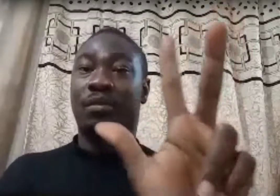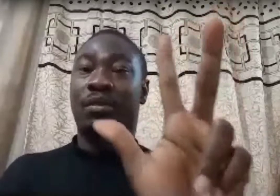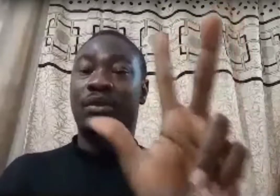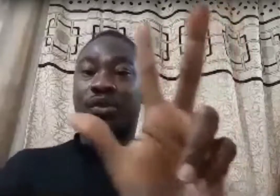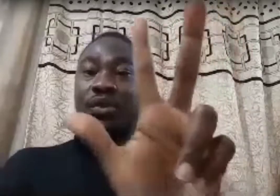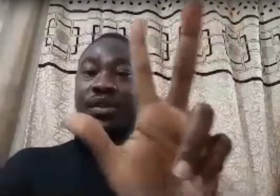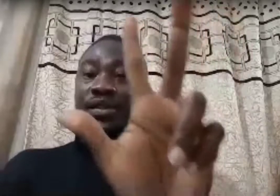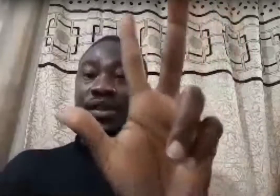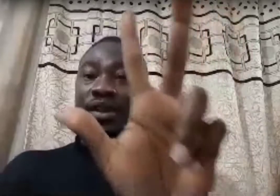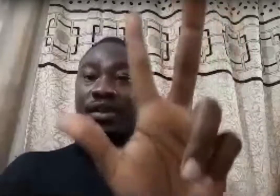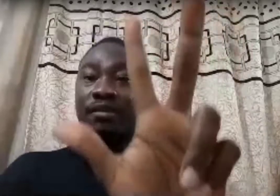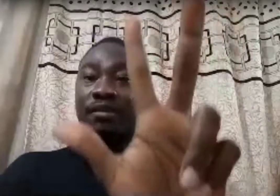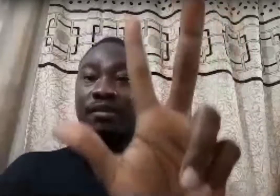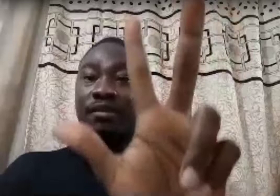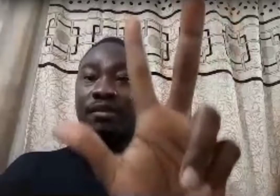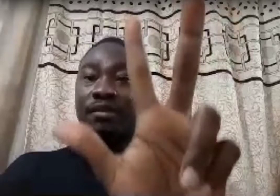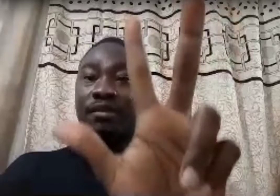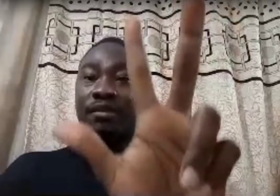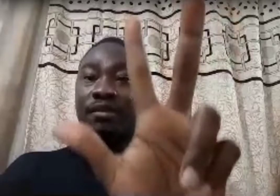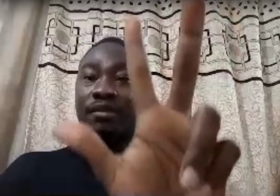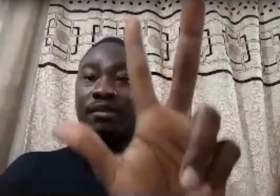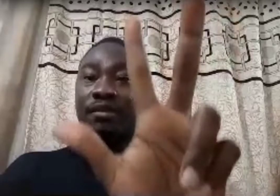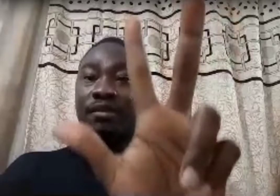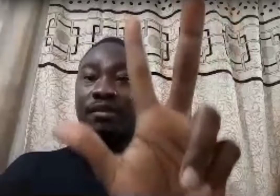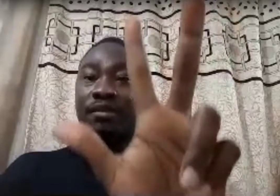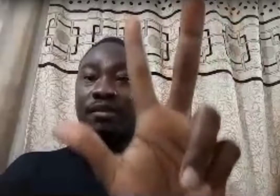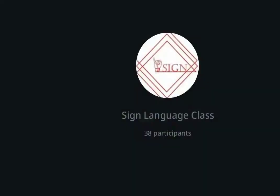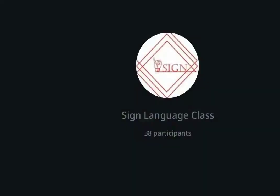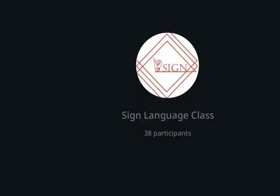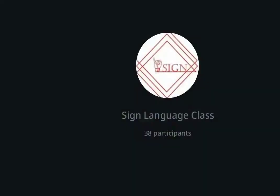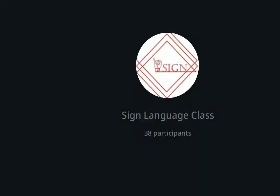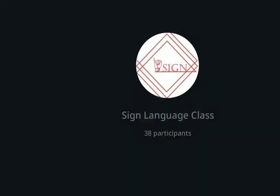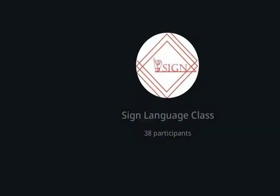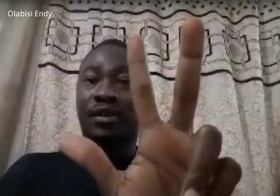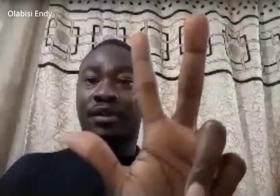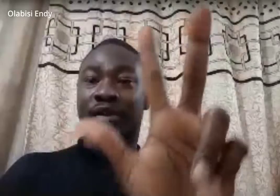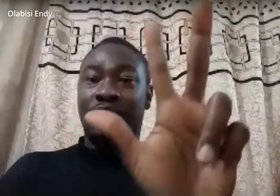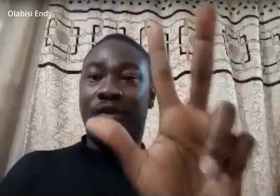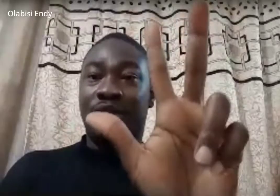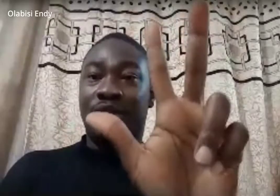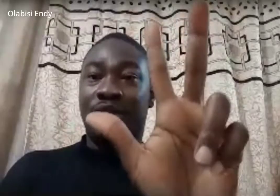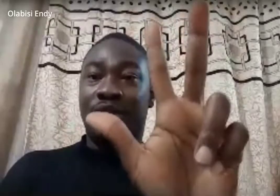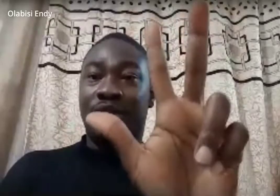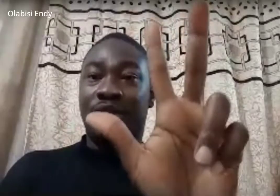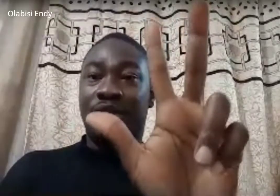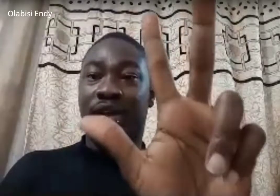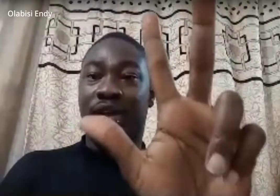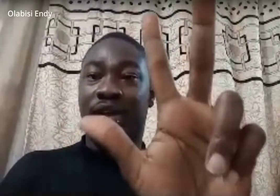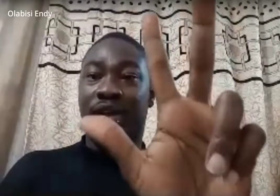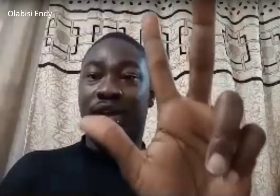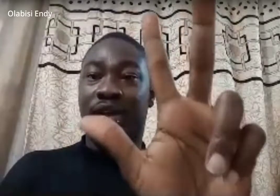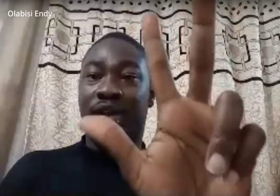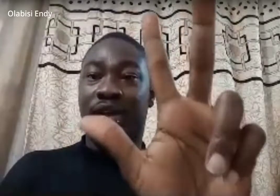3. This is figure 3 in sign language. How do we sign 4?